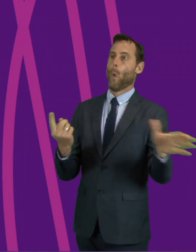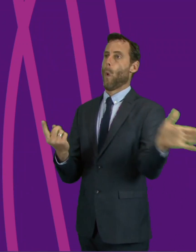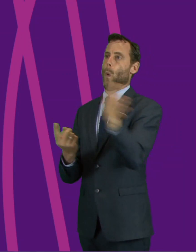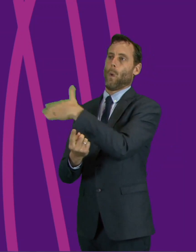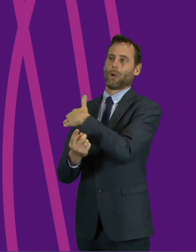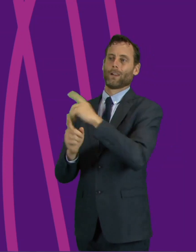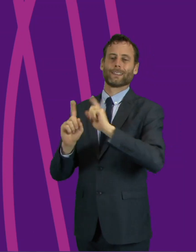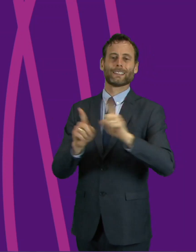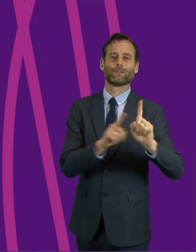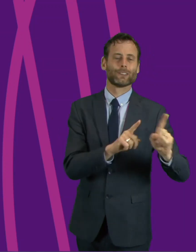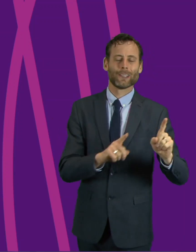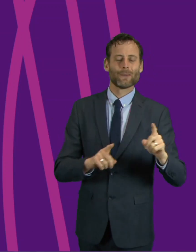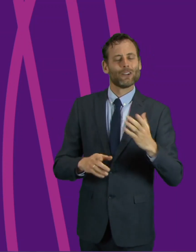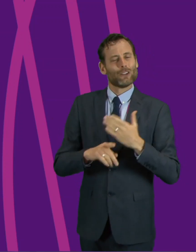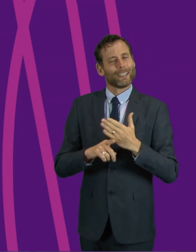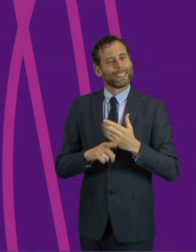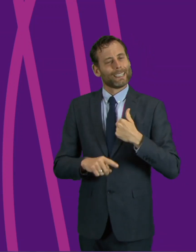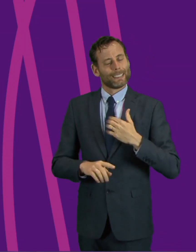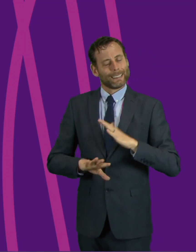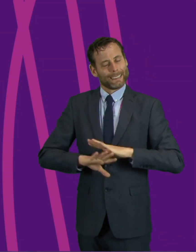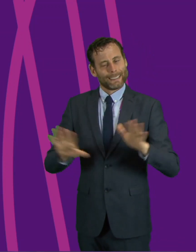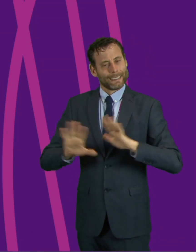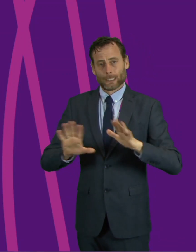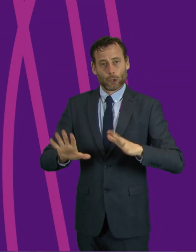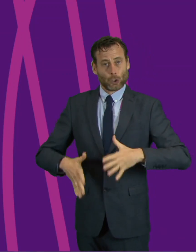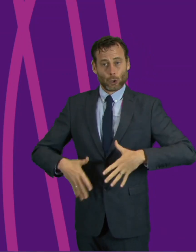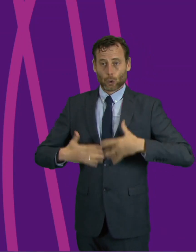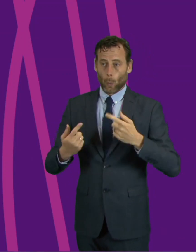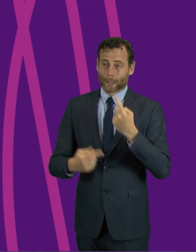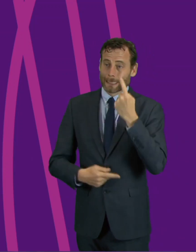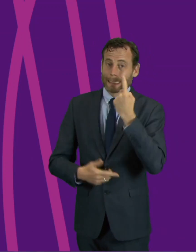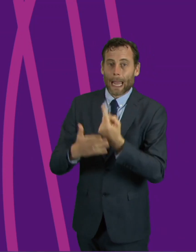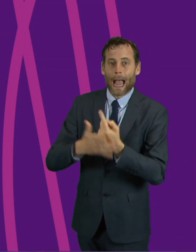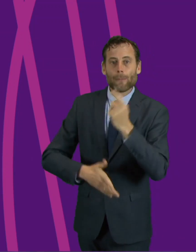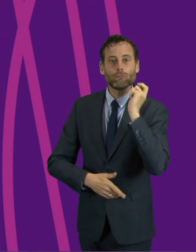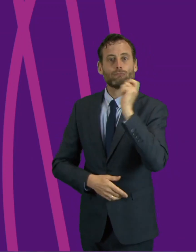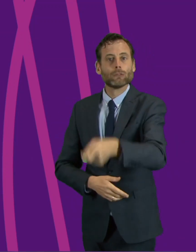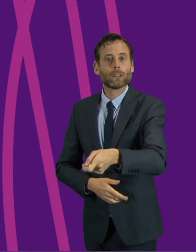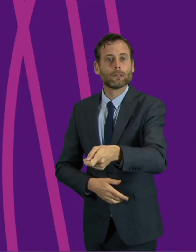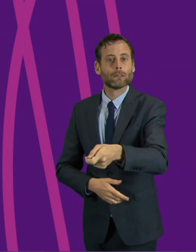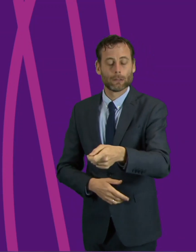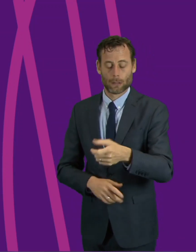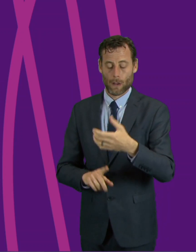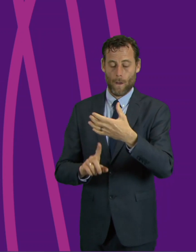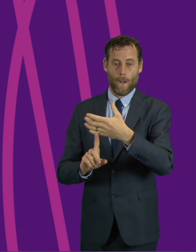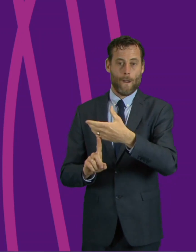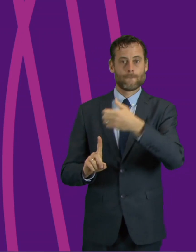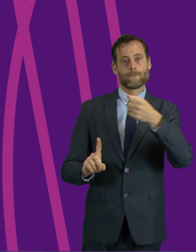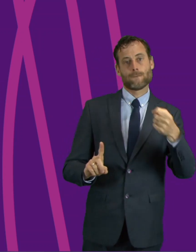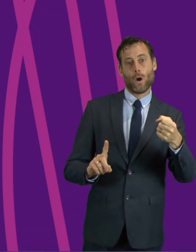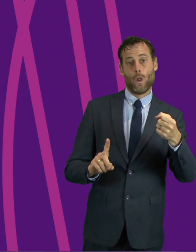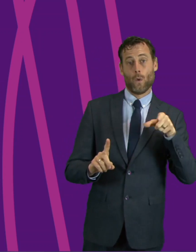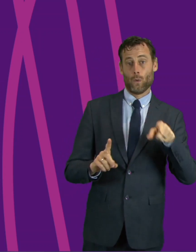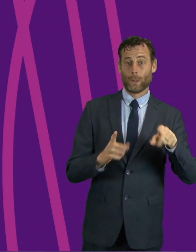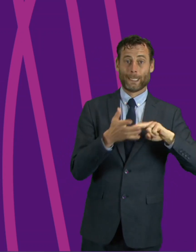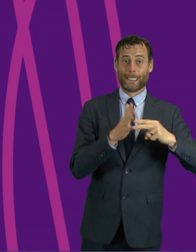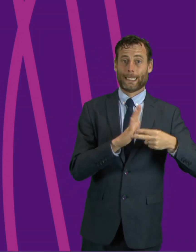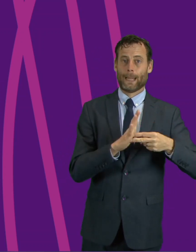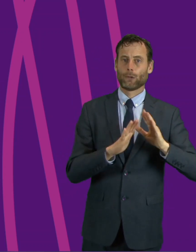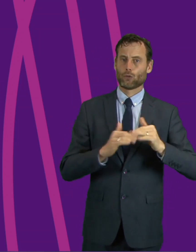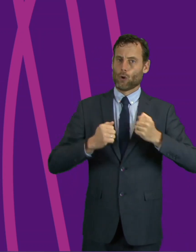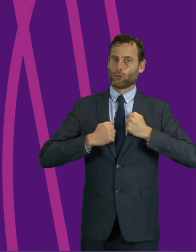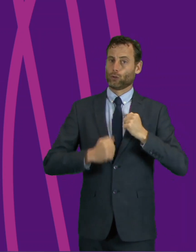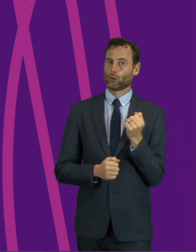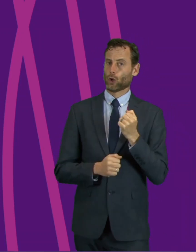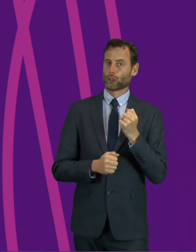is my advice generally. Redundancy should be a last resort. The furlough scheme is there. It is not a Scottish Government scheme, although we have welcomed it